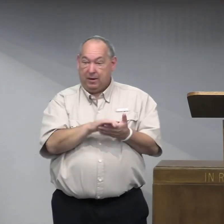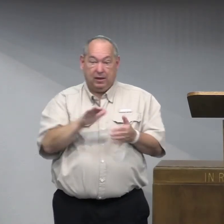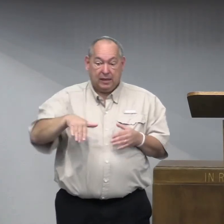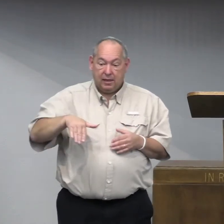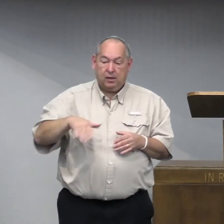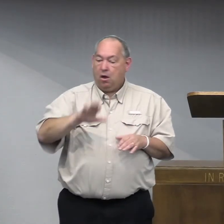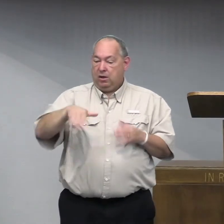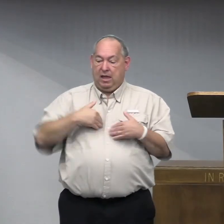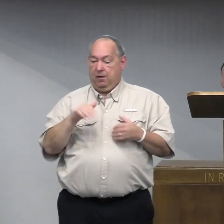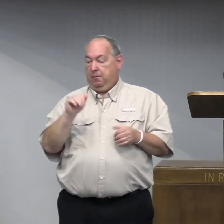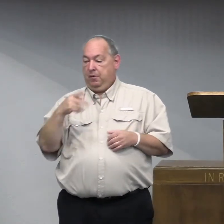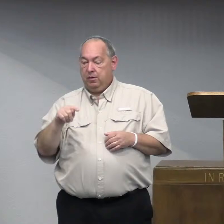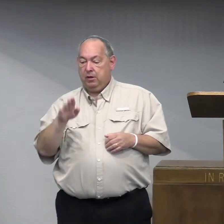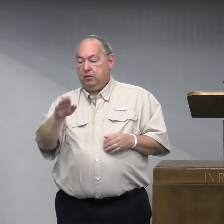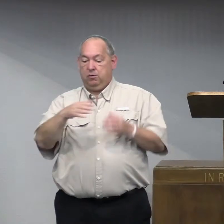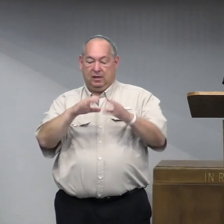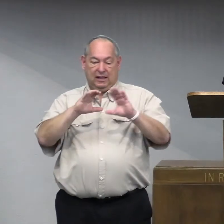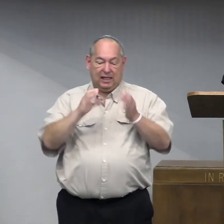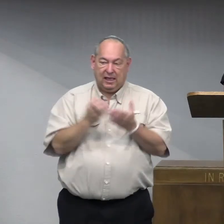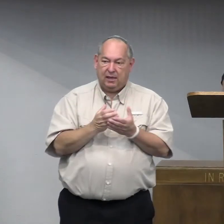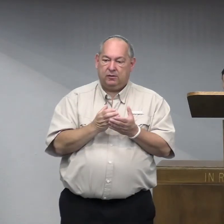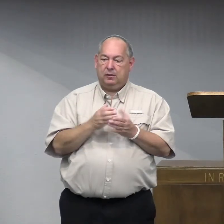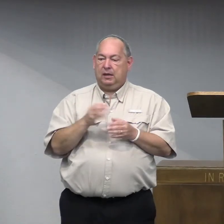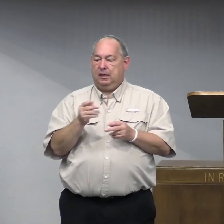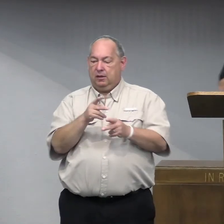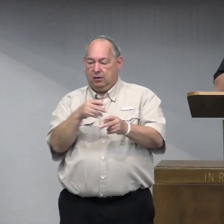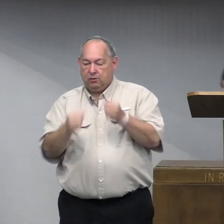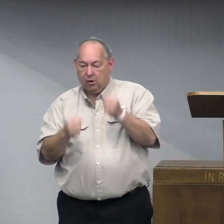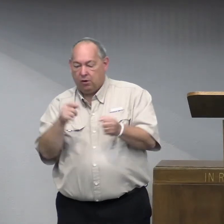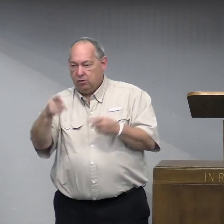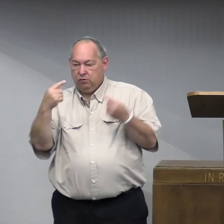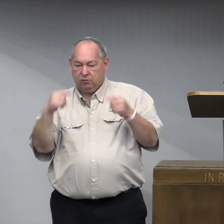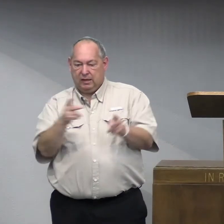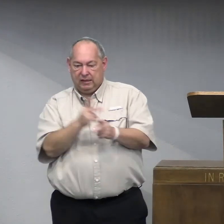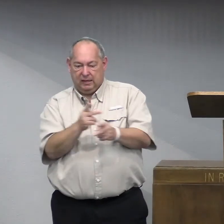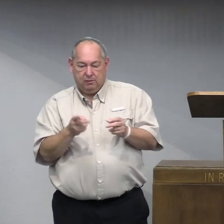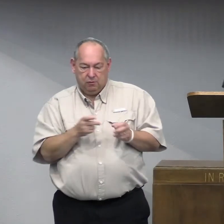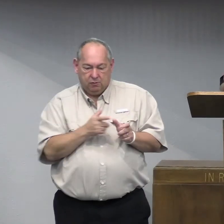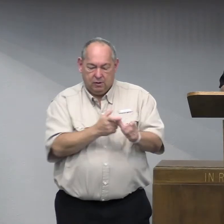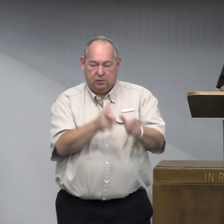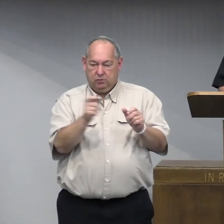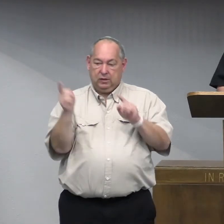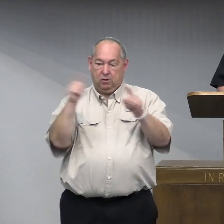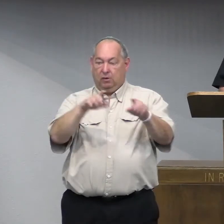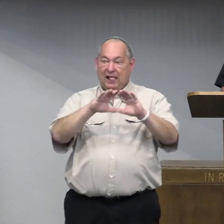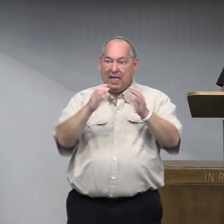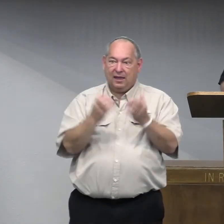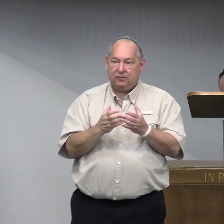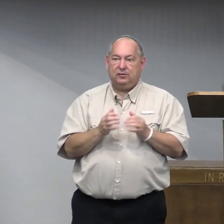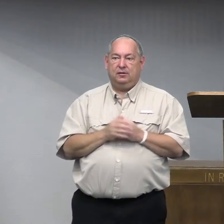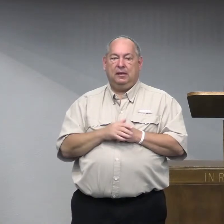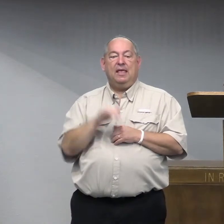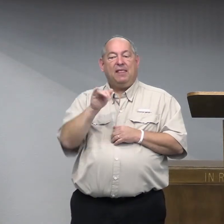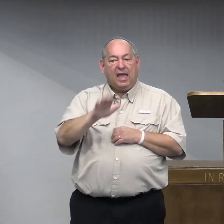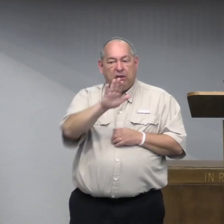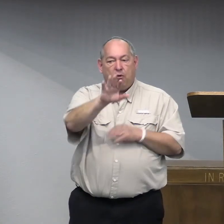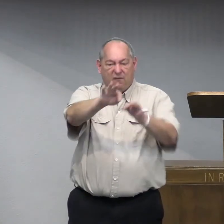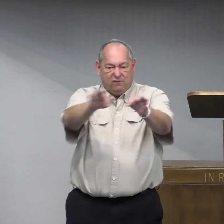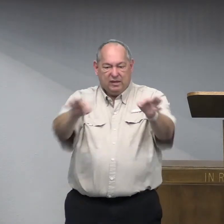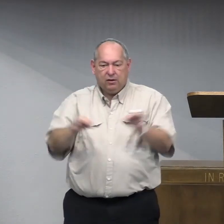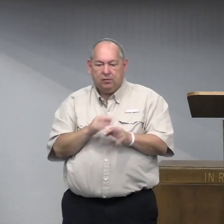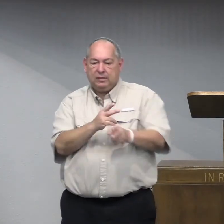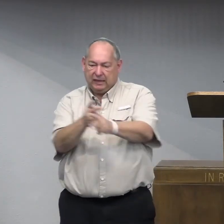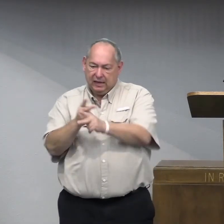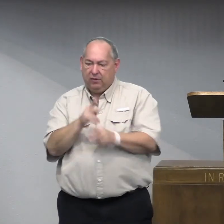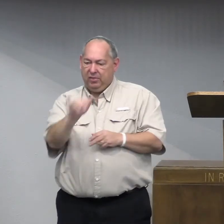you have is your apartment and your classes and this car that you're trying to keep running so you can get to class, that's your field to